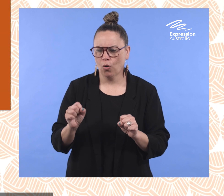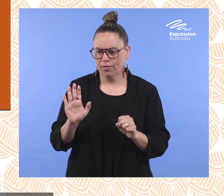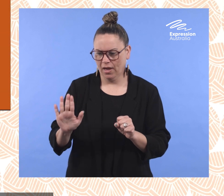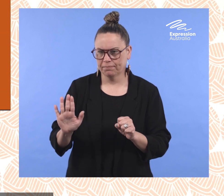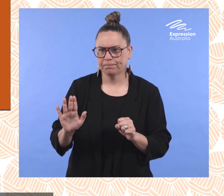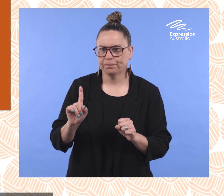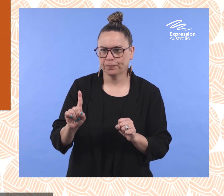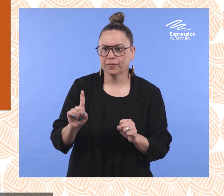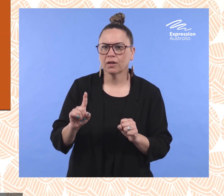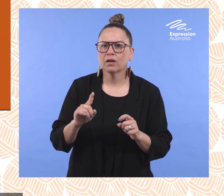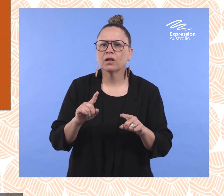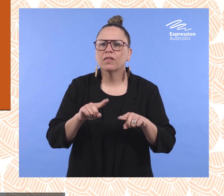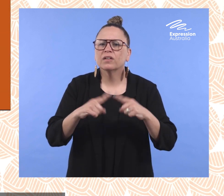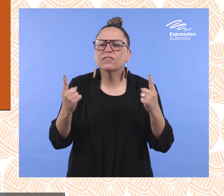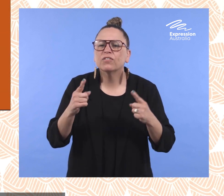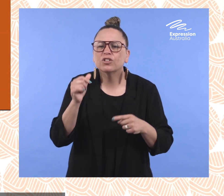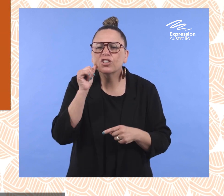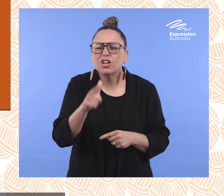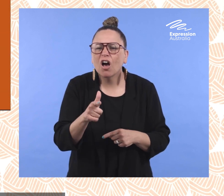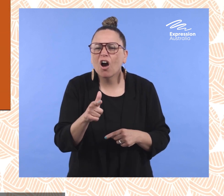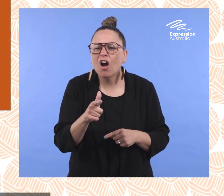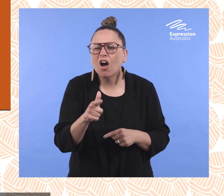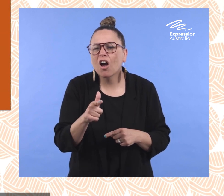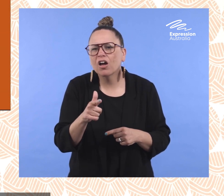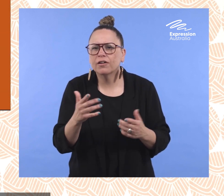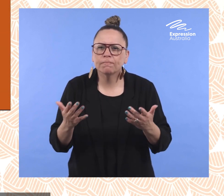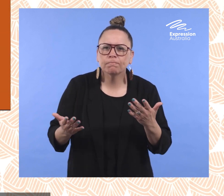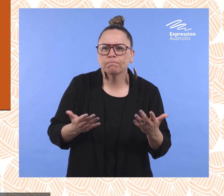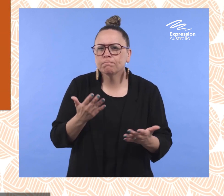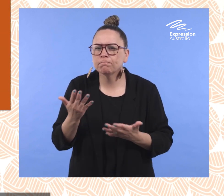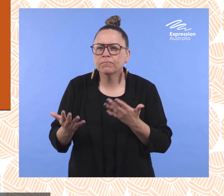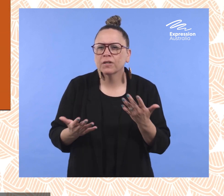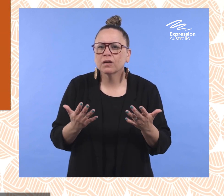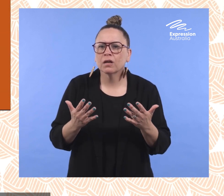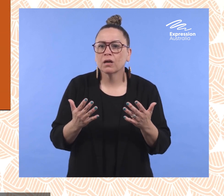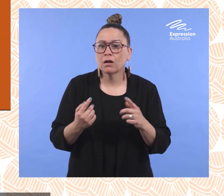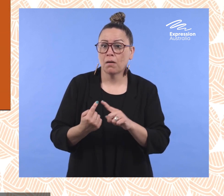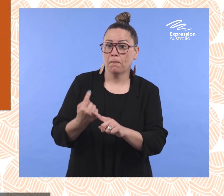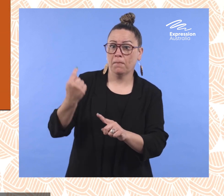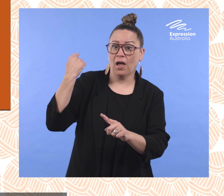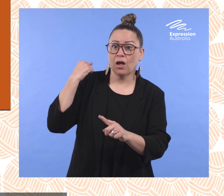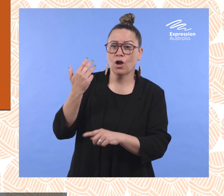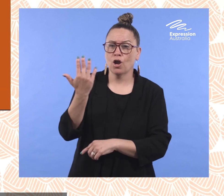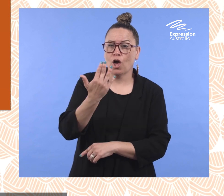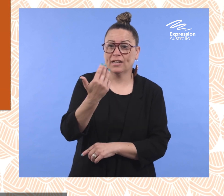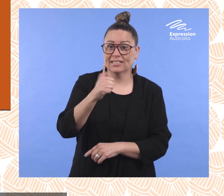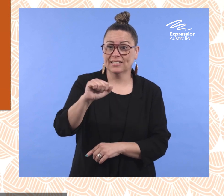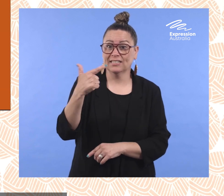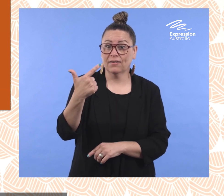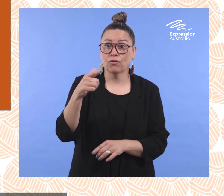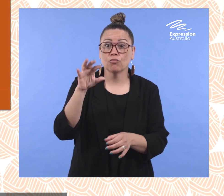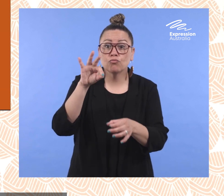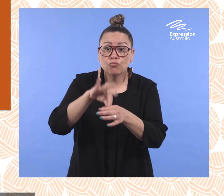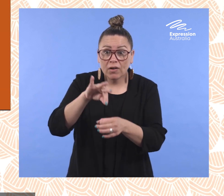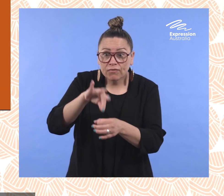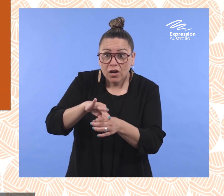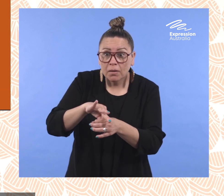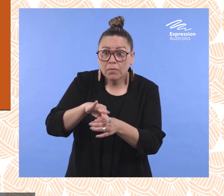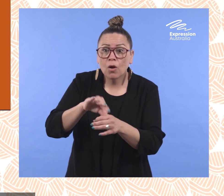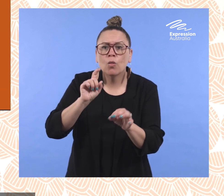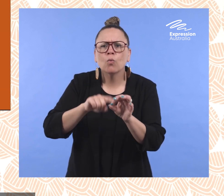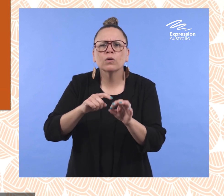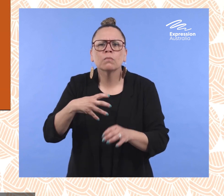as to the differences, I guess, between that. In that case, in that referendum, they did keep the question a